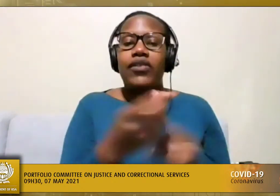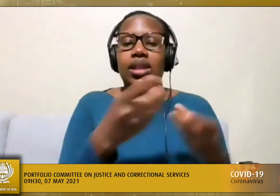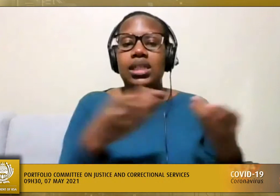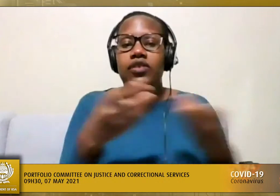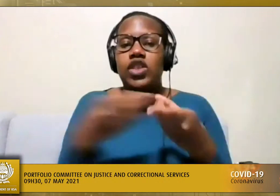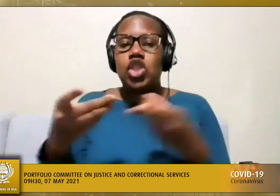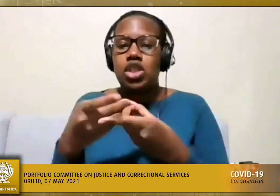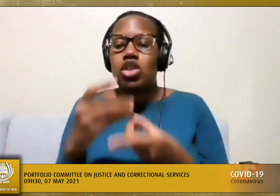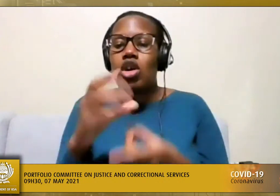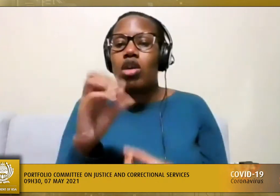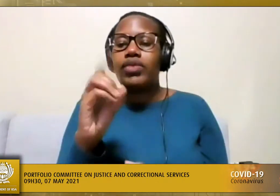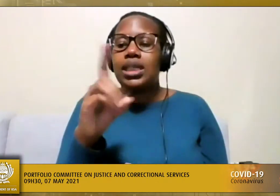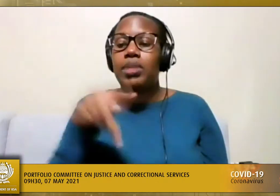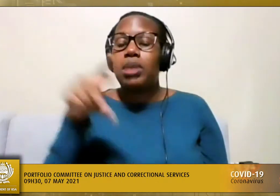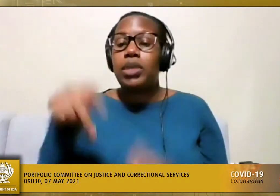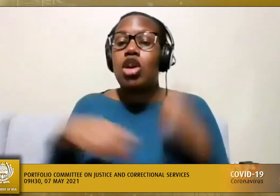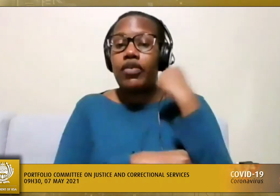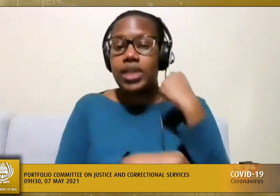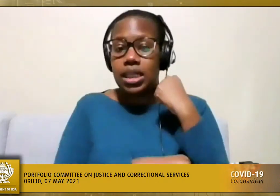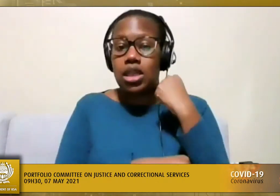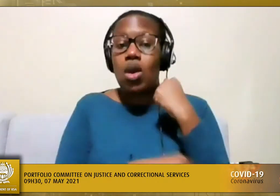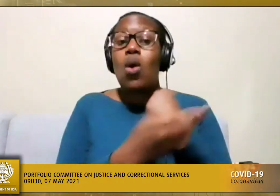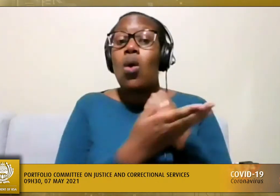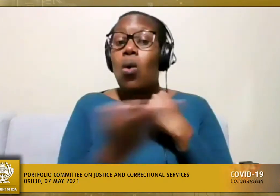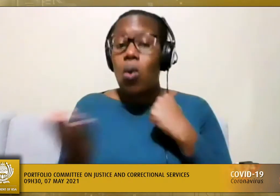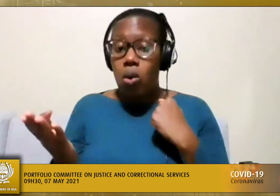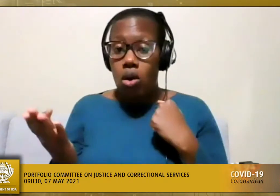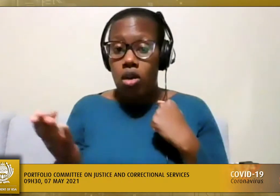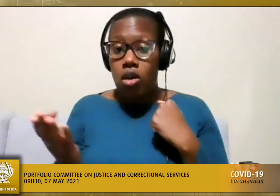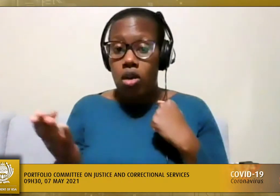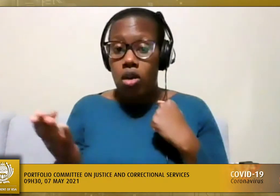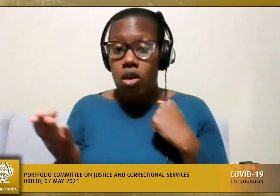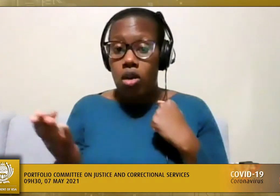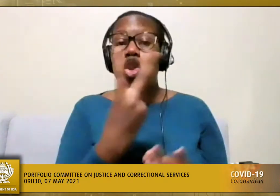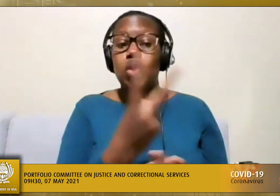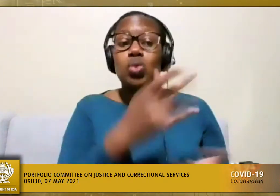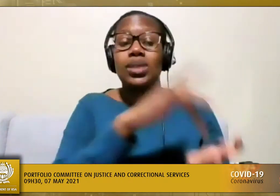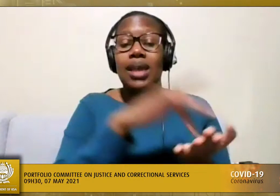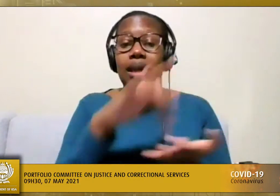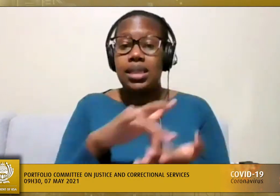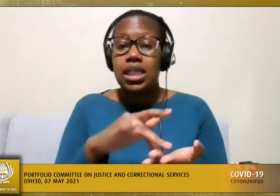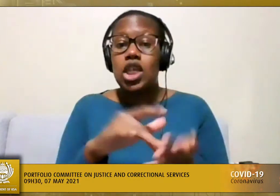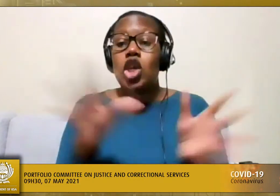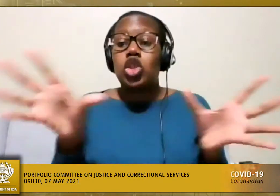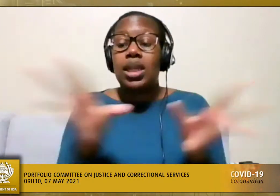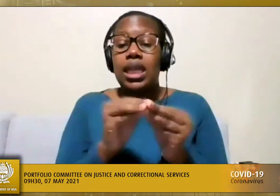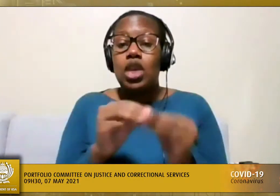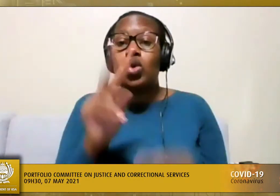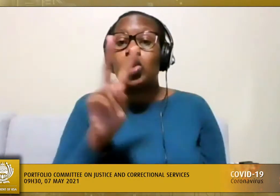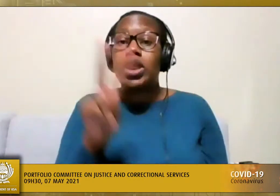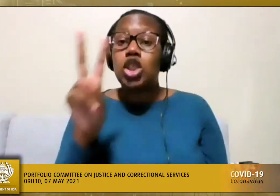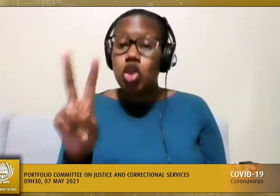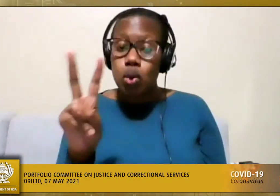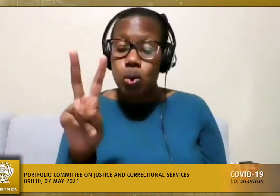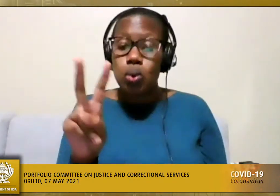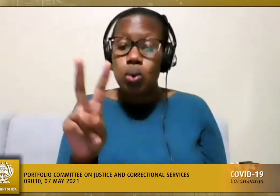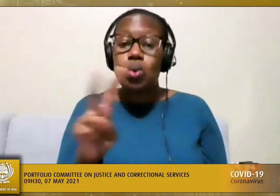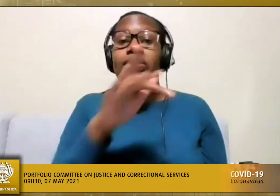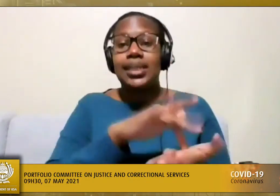the DPP offices all of them identified two sites equaling hence 22 sites